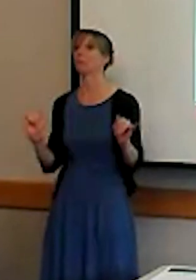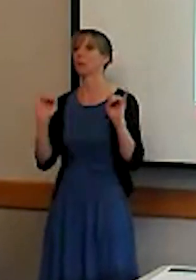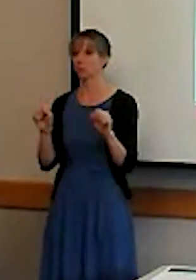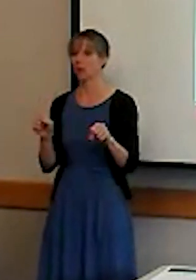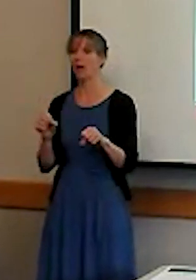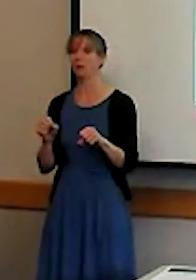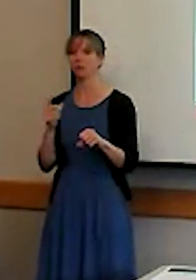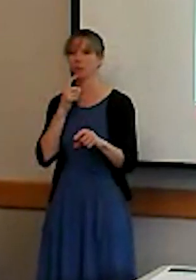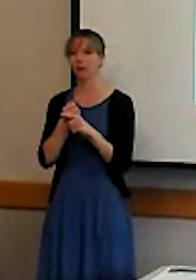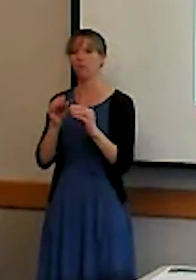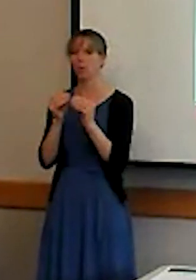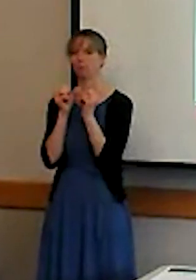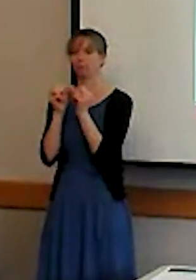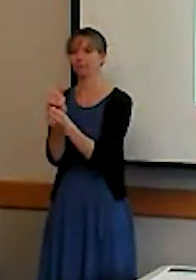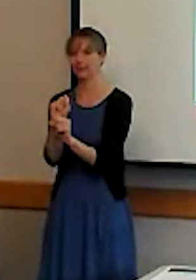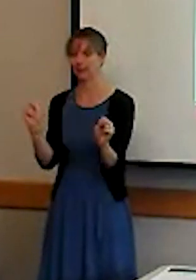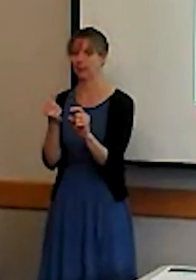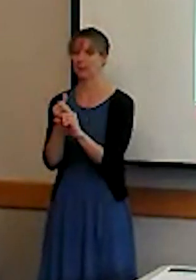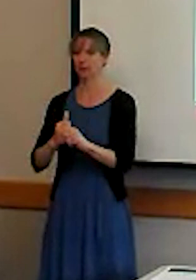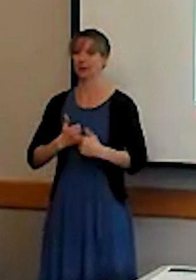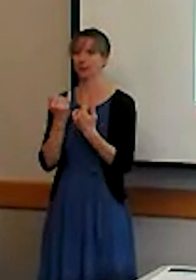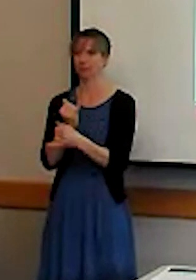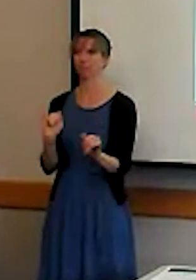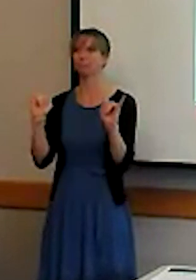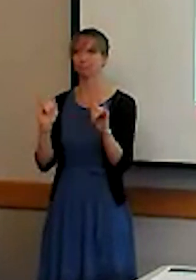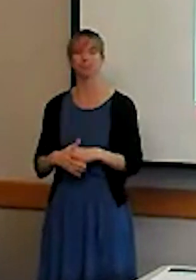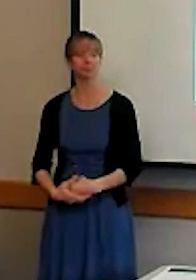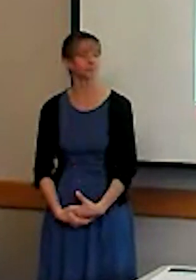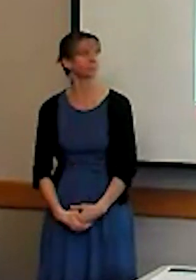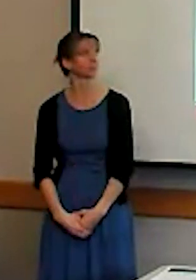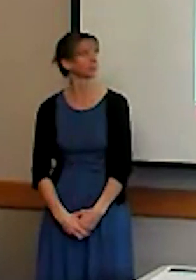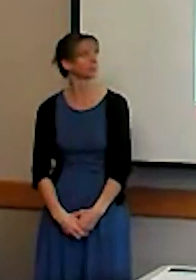tools so that they have safety and can be independent.